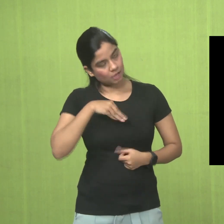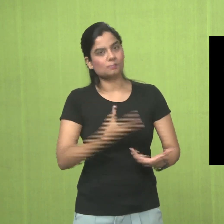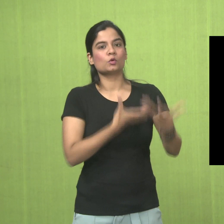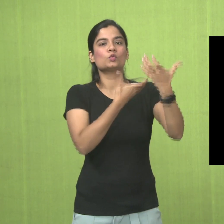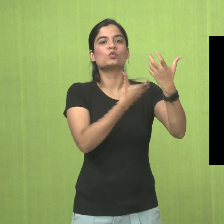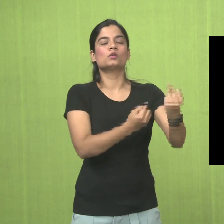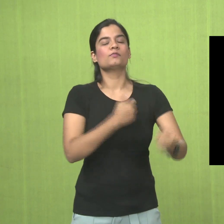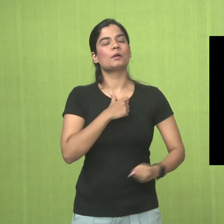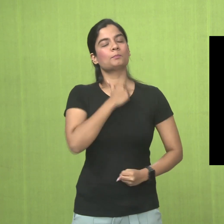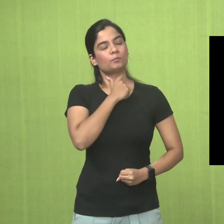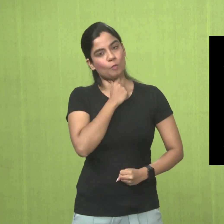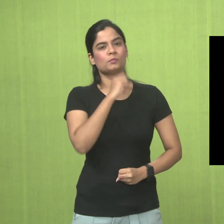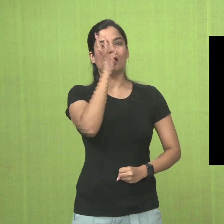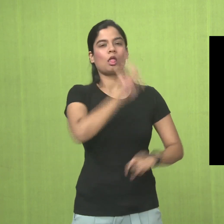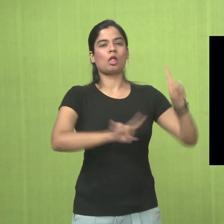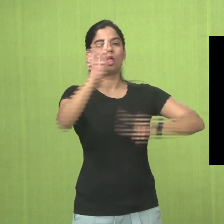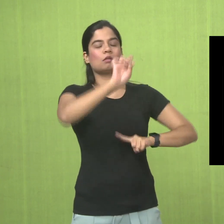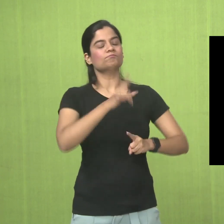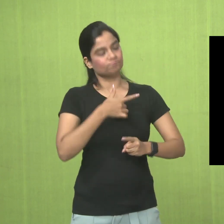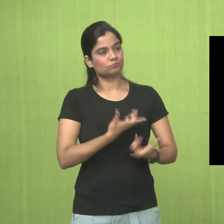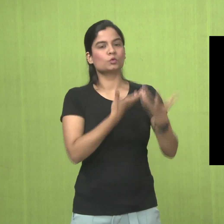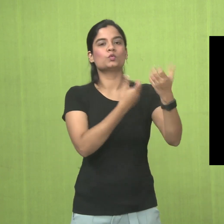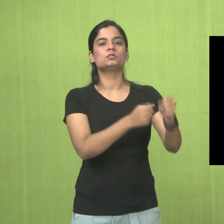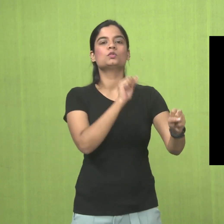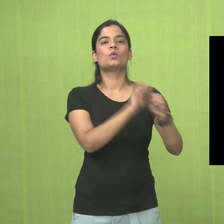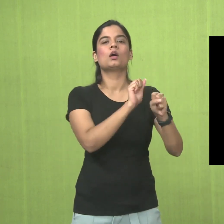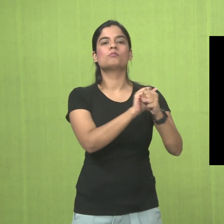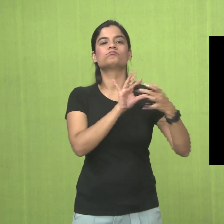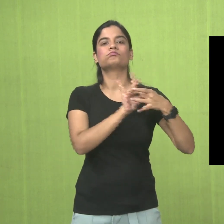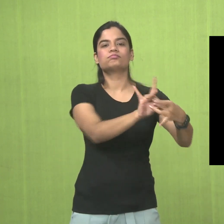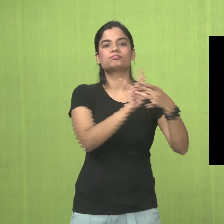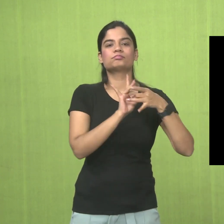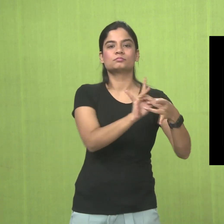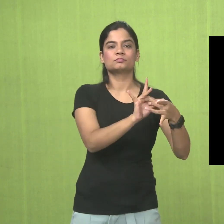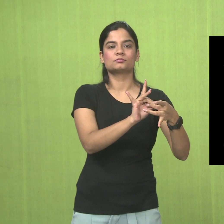they are saying and trusting them. Not lying and telling people about their work.